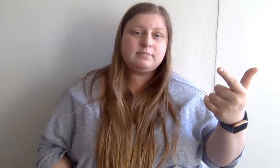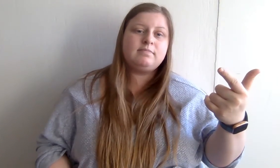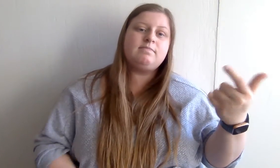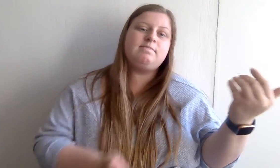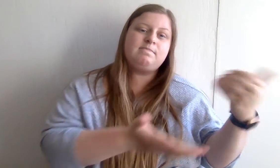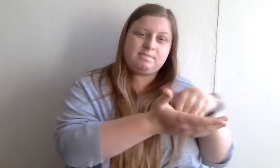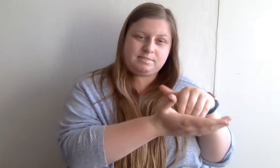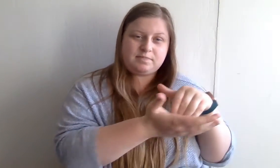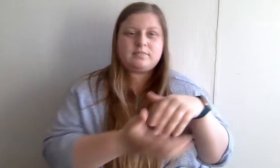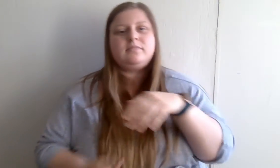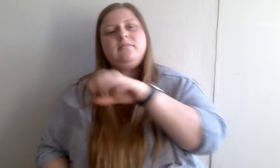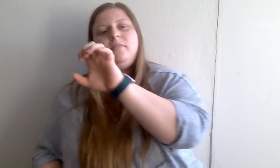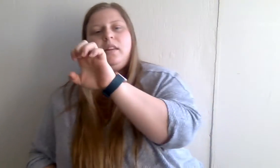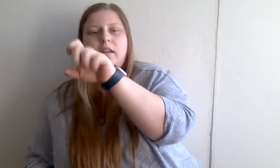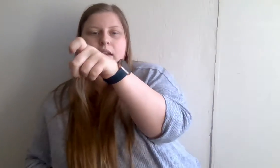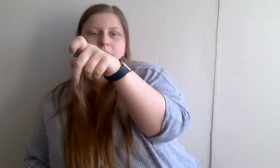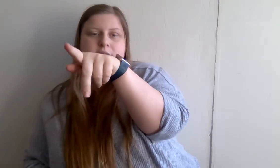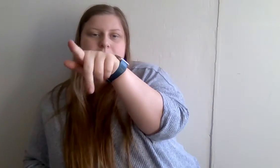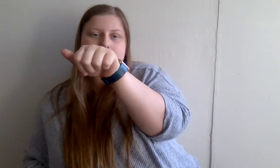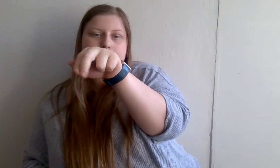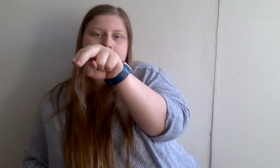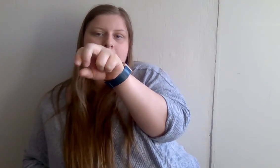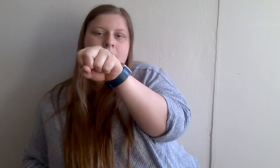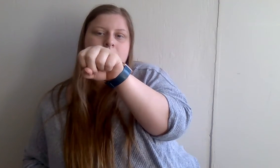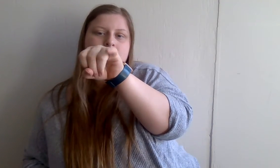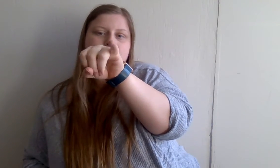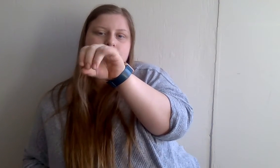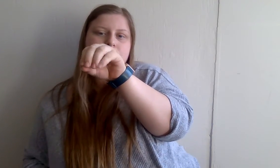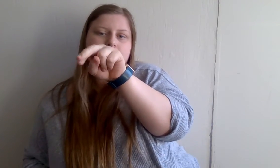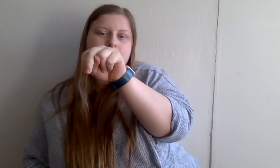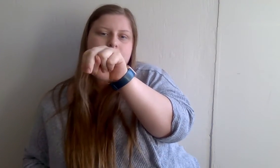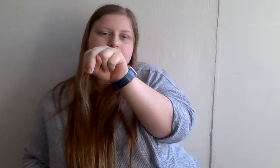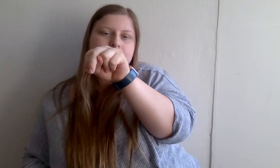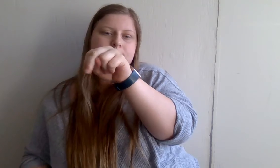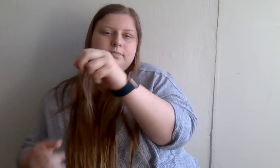Now we will discuss recasting and expansion.